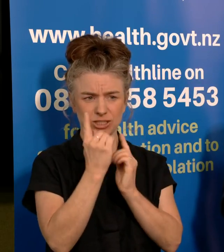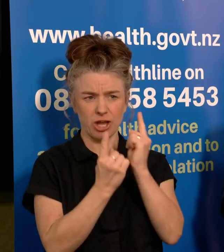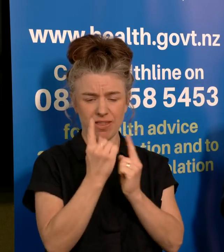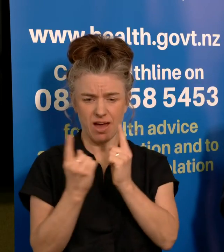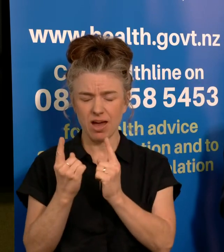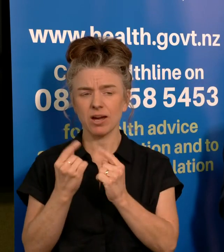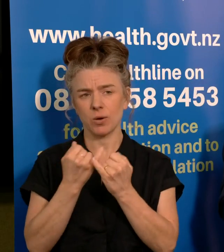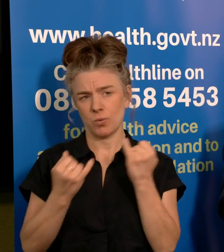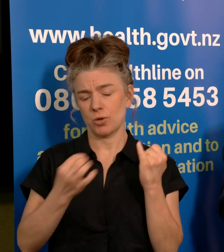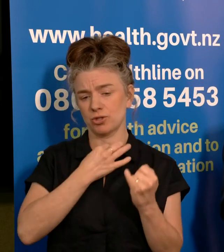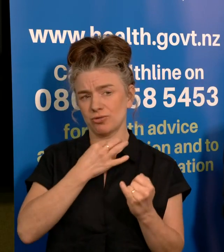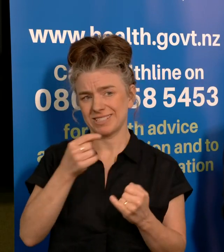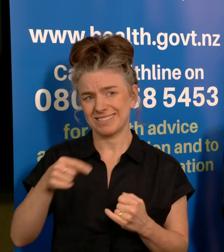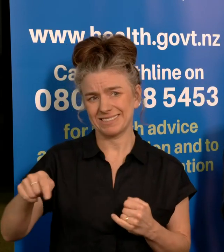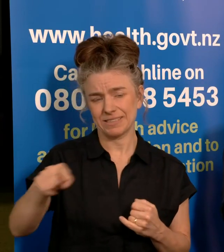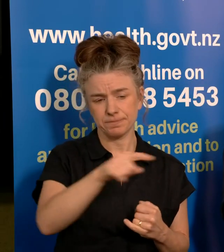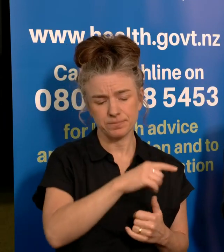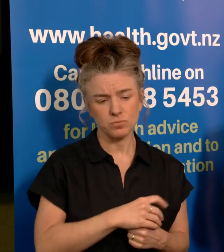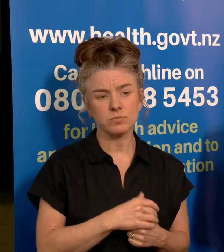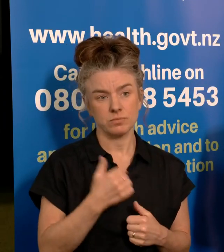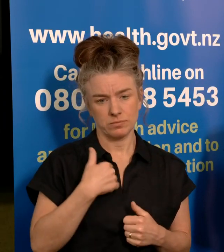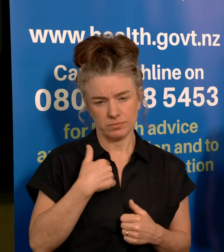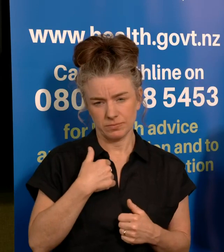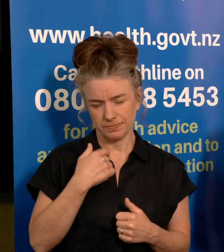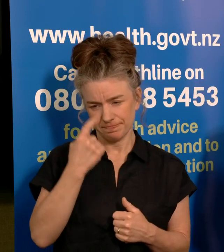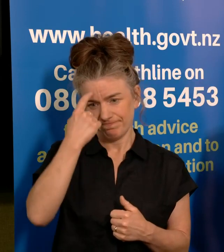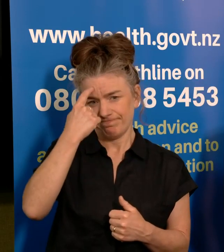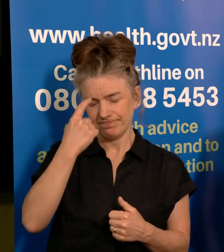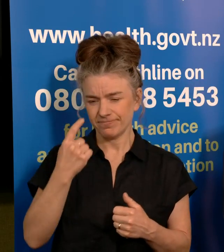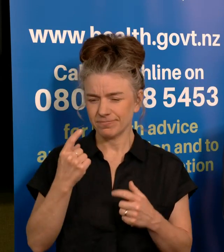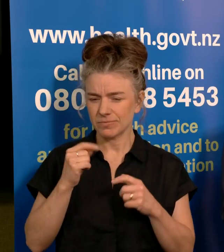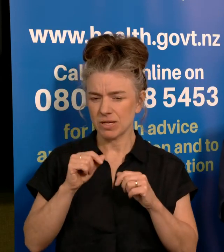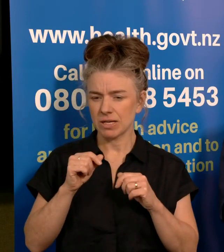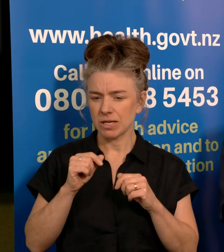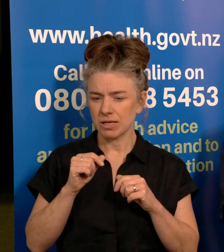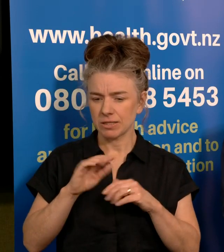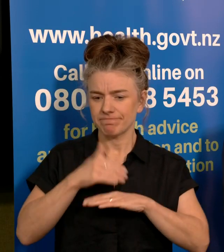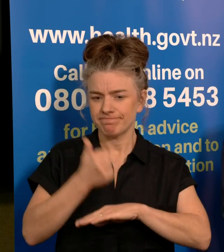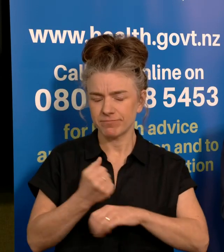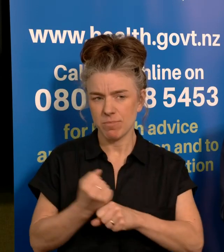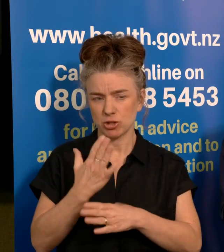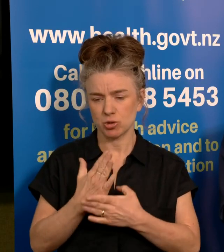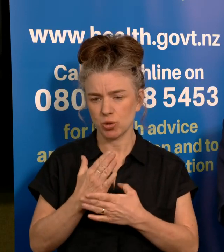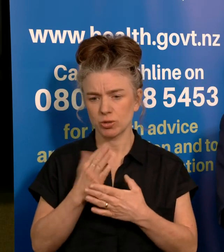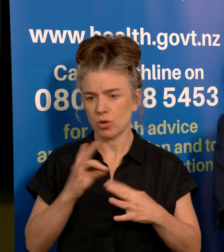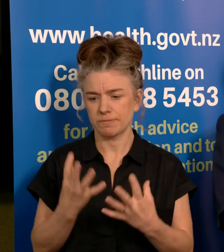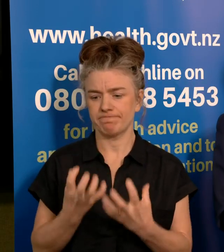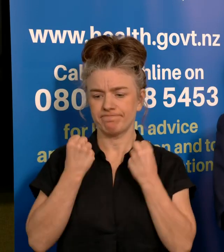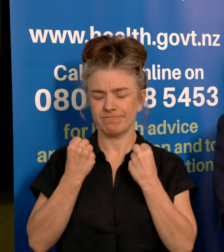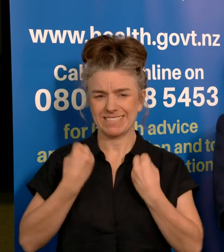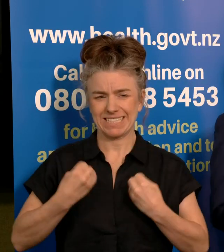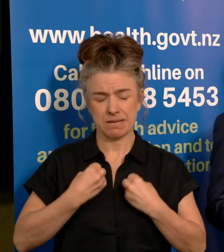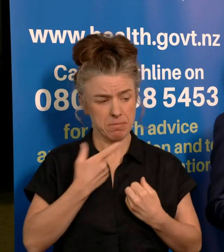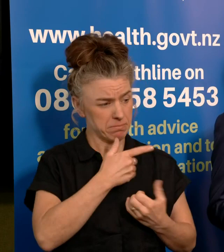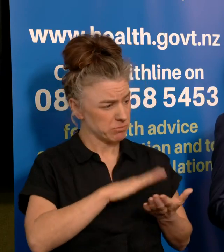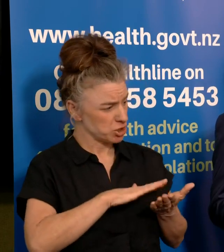ones where we're especially thoughtful about making sure you don't get infection there in the first place, and then putting in place measures if you do. I wonder, Michelle,